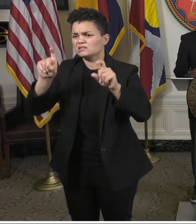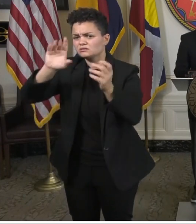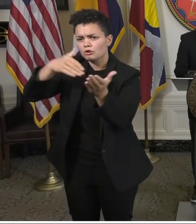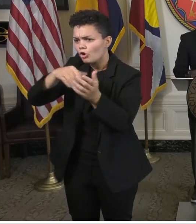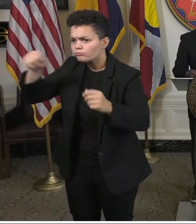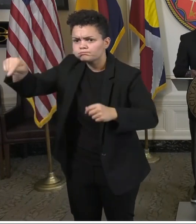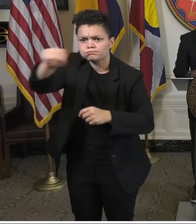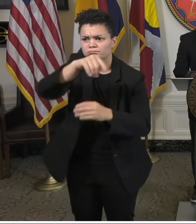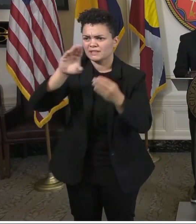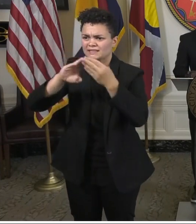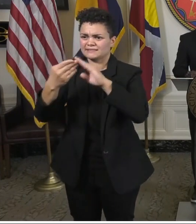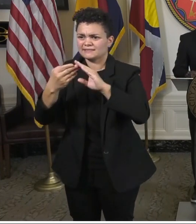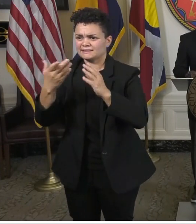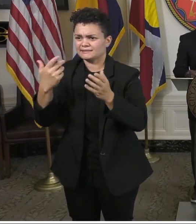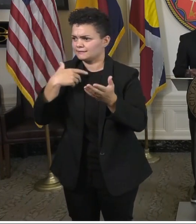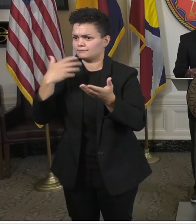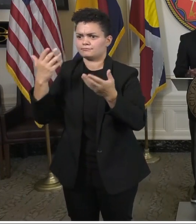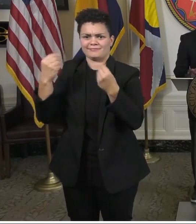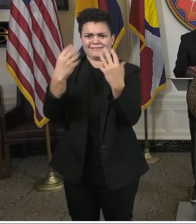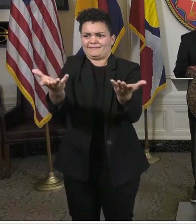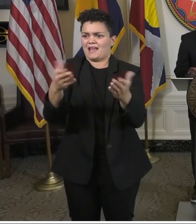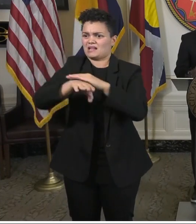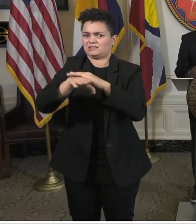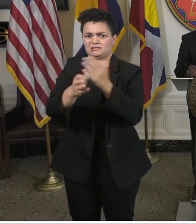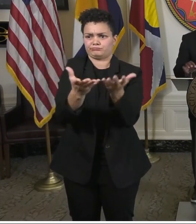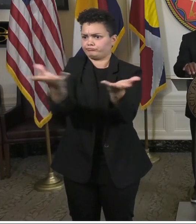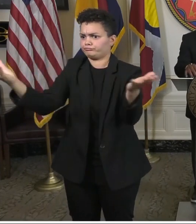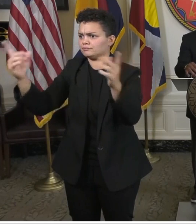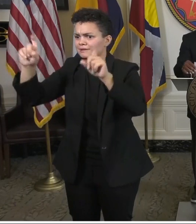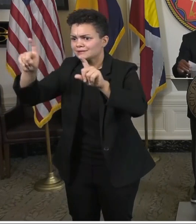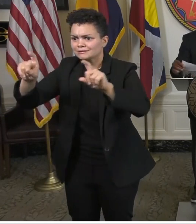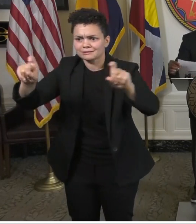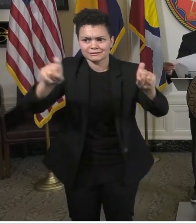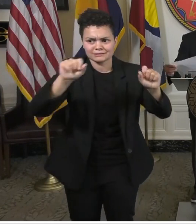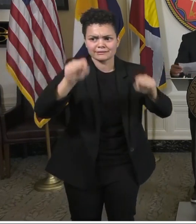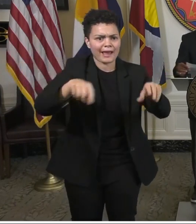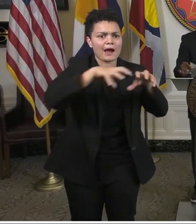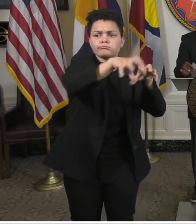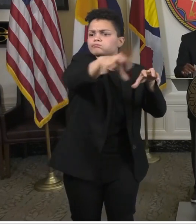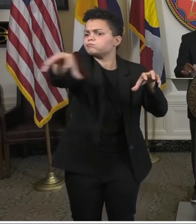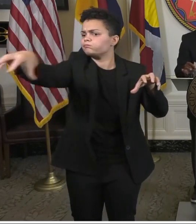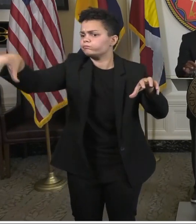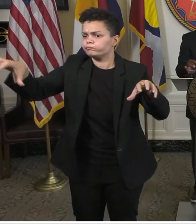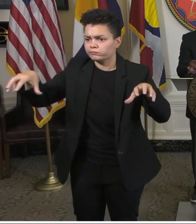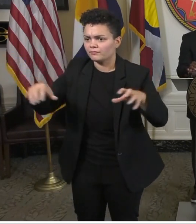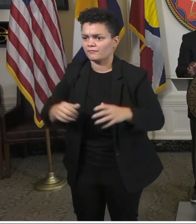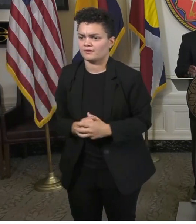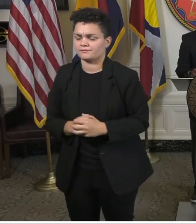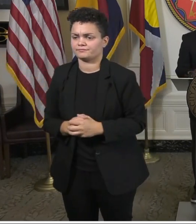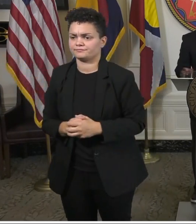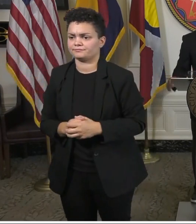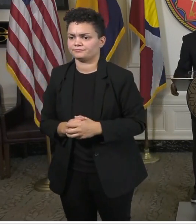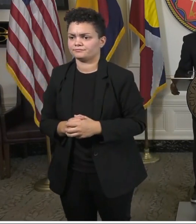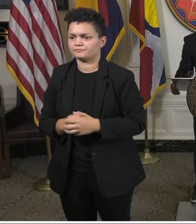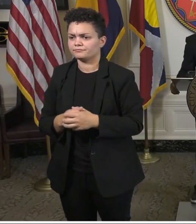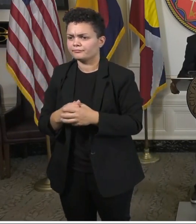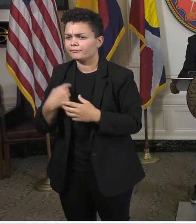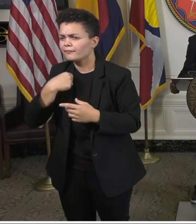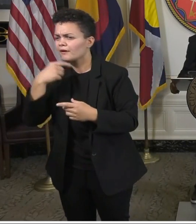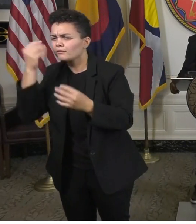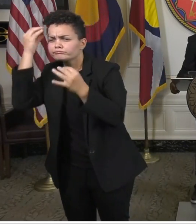access. We have been trying to bring down those barriers in a variety of different ways, including mobile testing, pop-up testing community